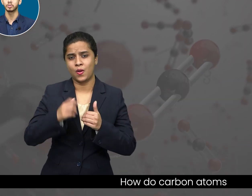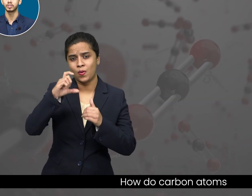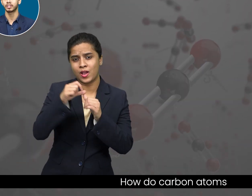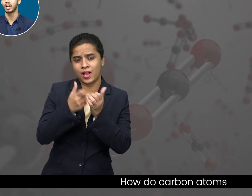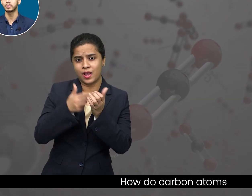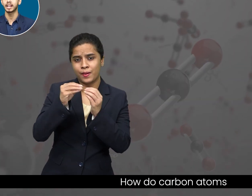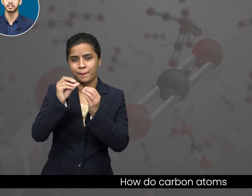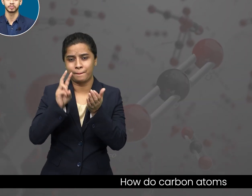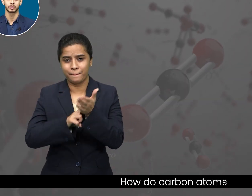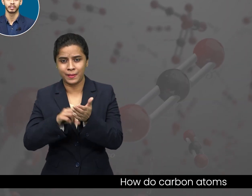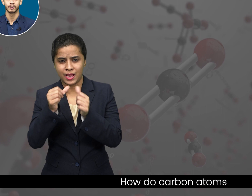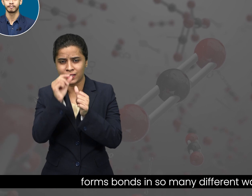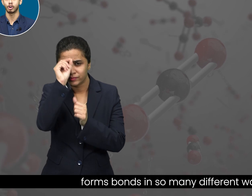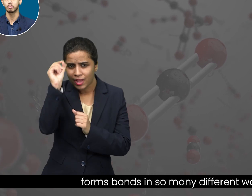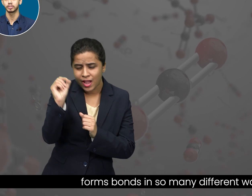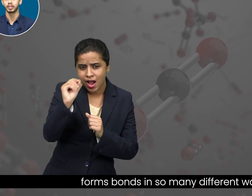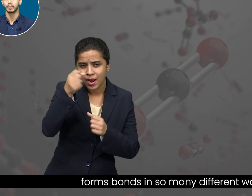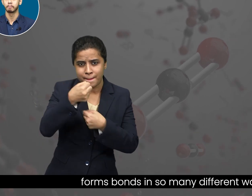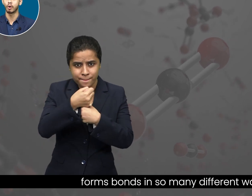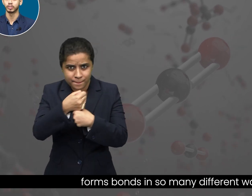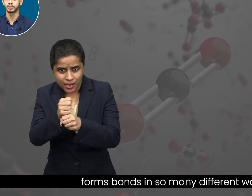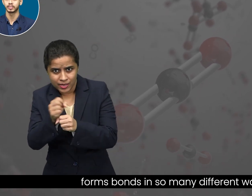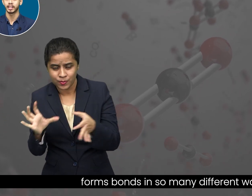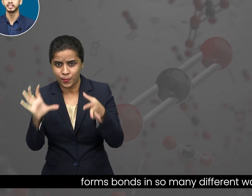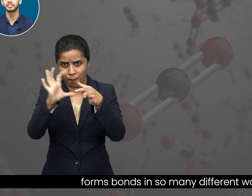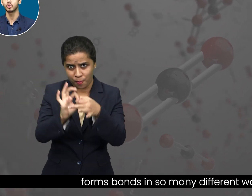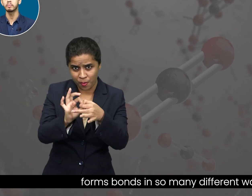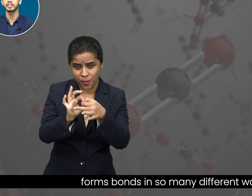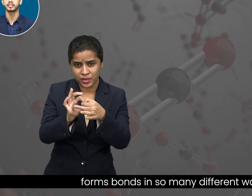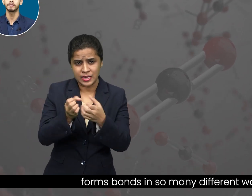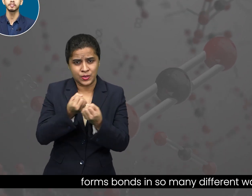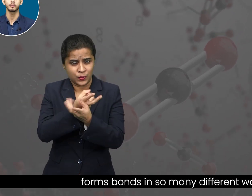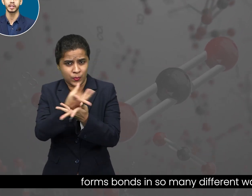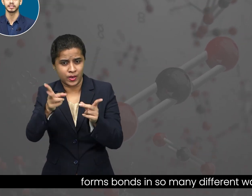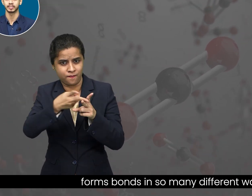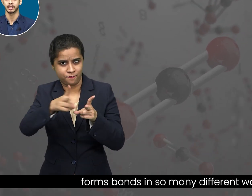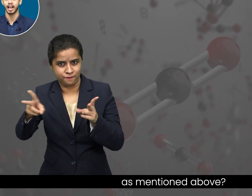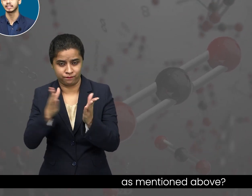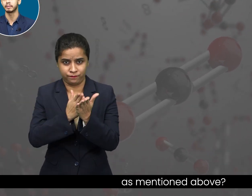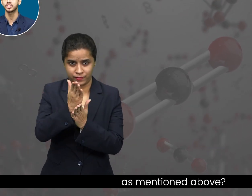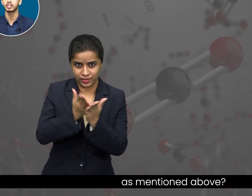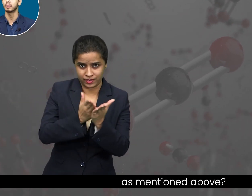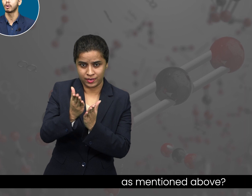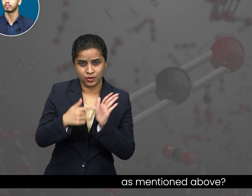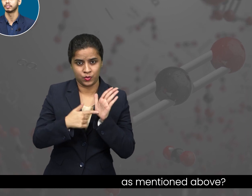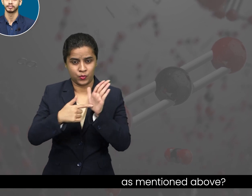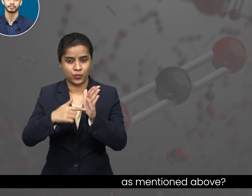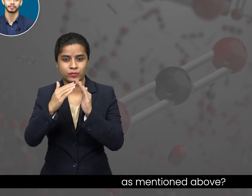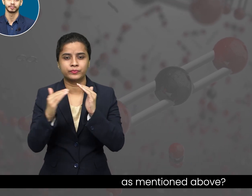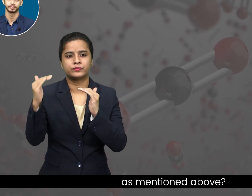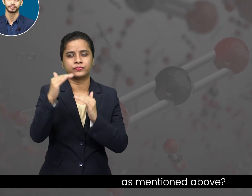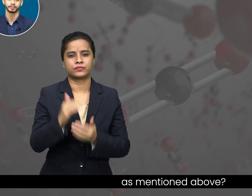How do carbon atoms form bonds in so many different ways as mentioned above?